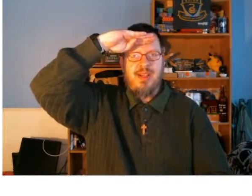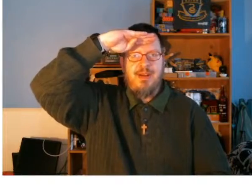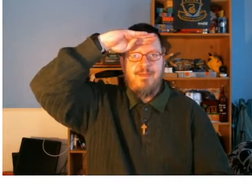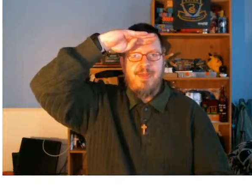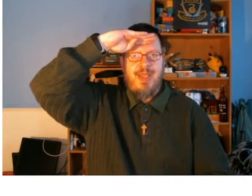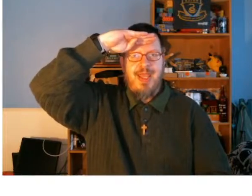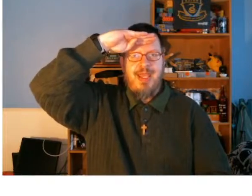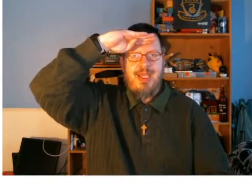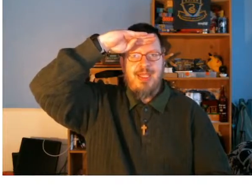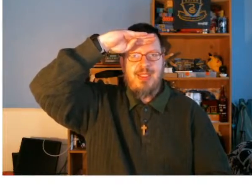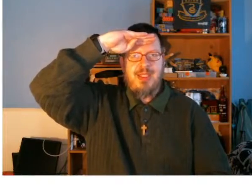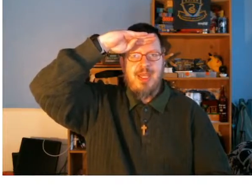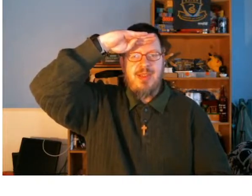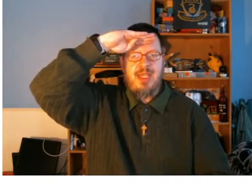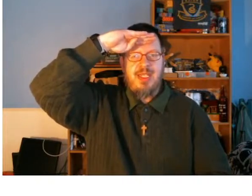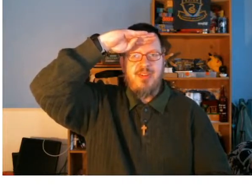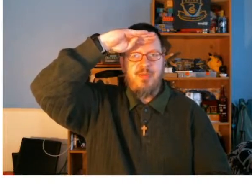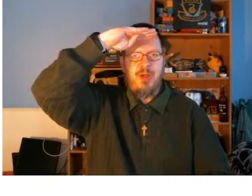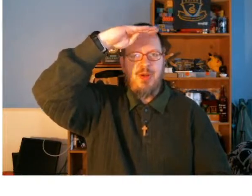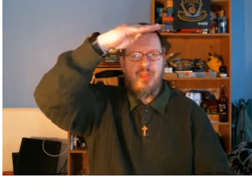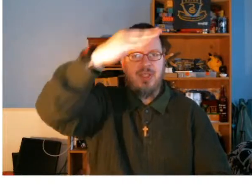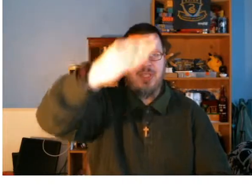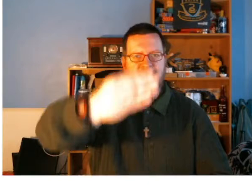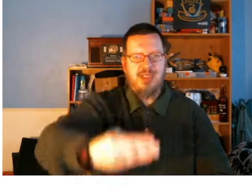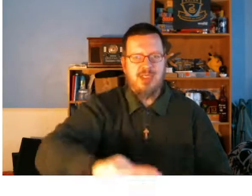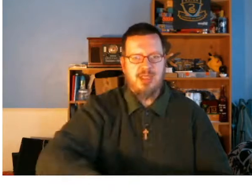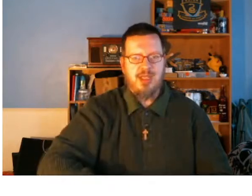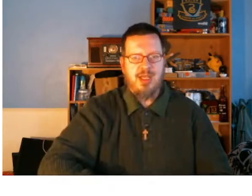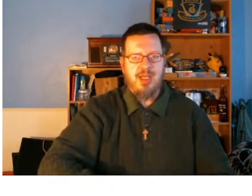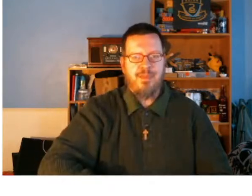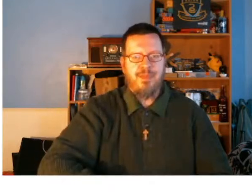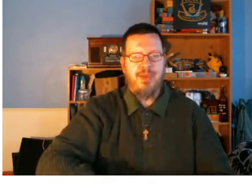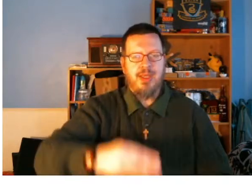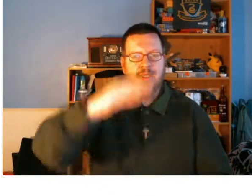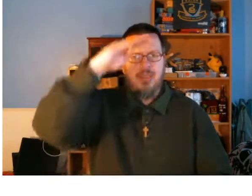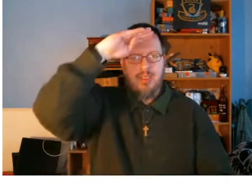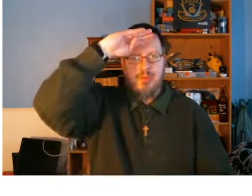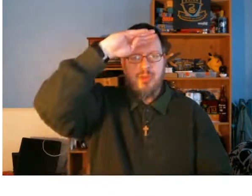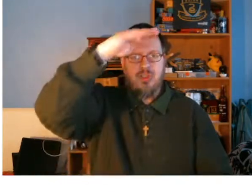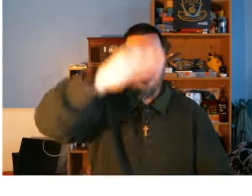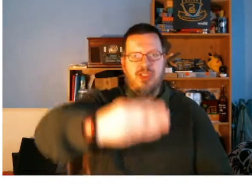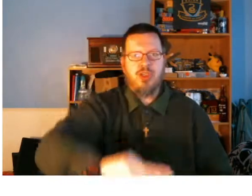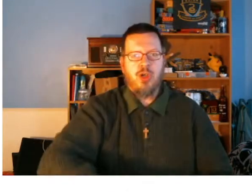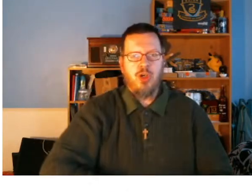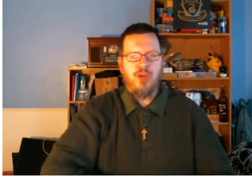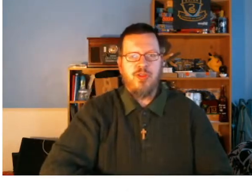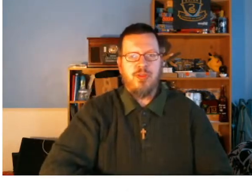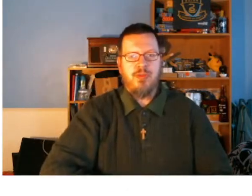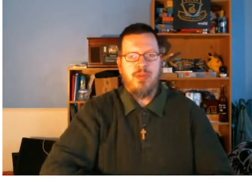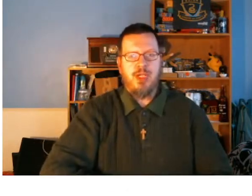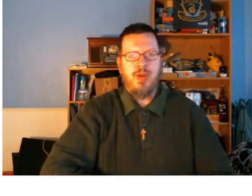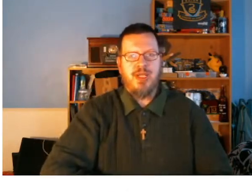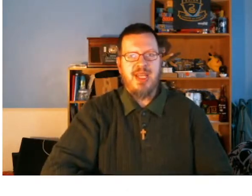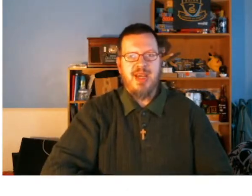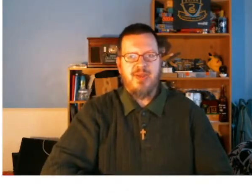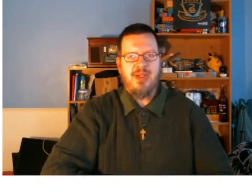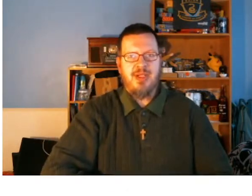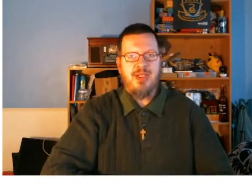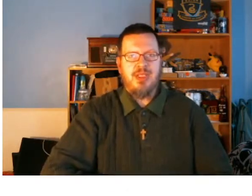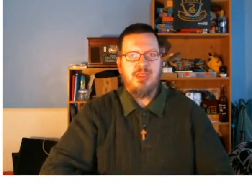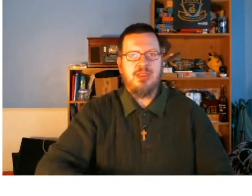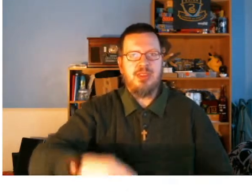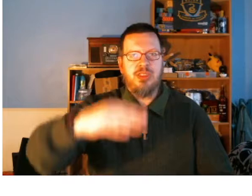forehead. And the idea of birth is just this curve going